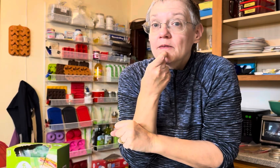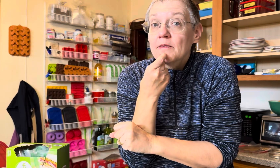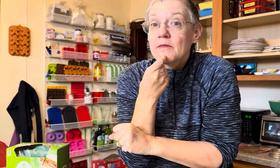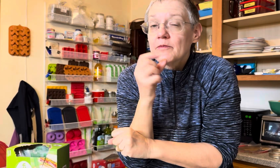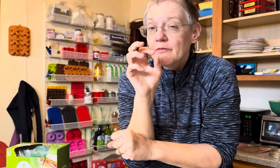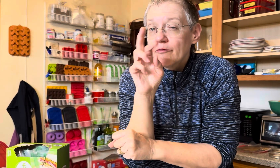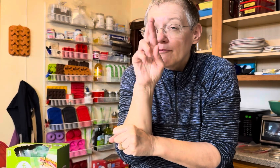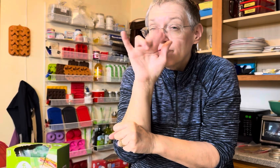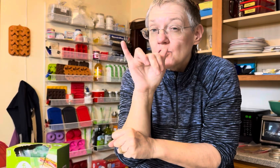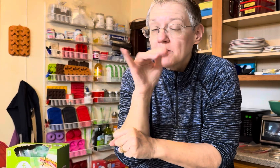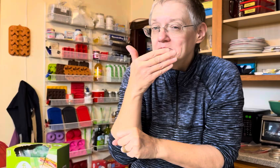them thinner.